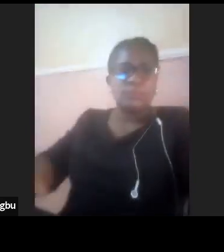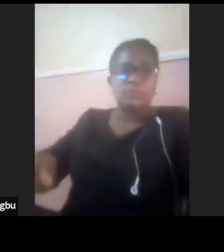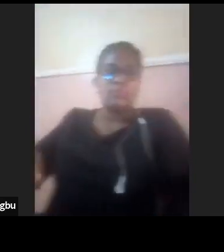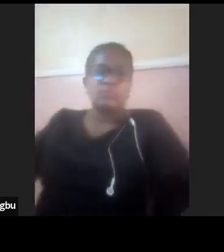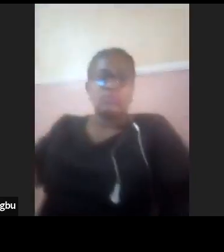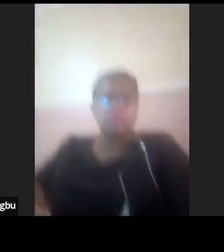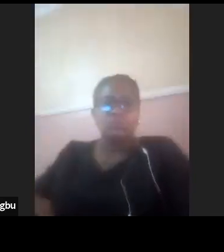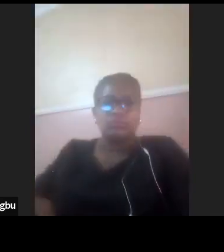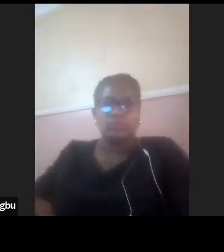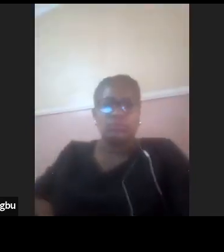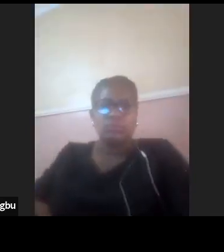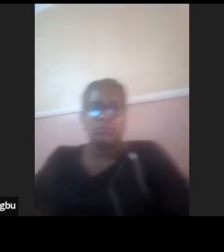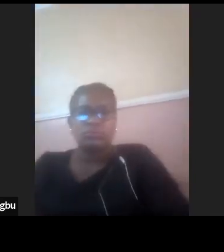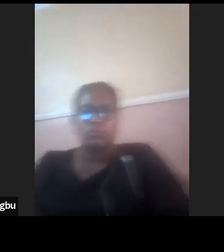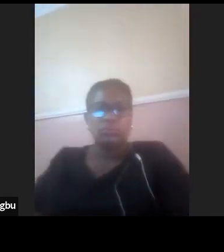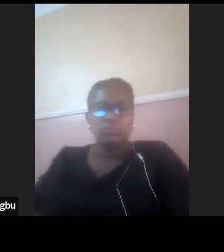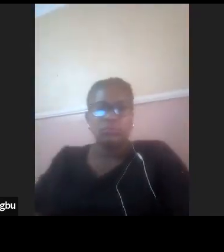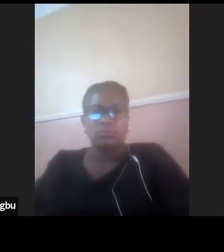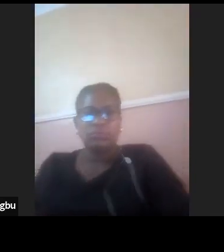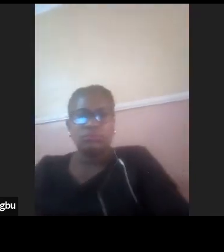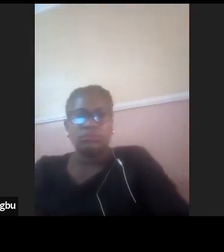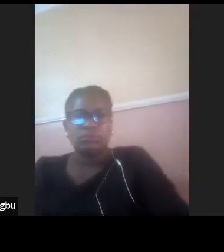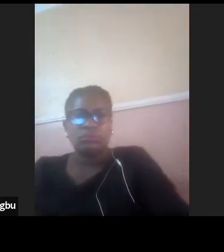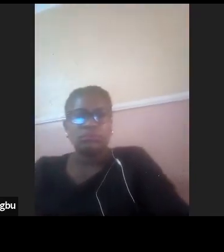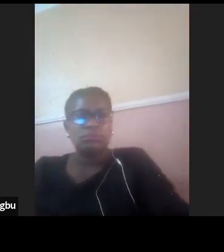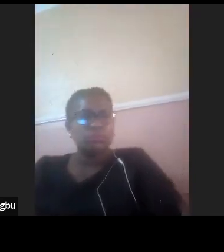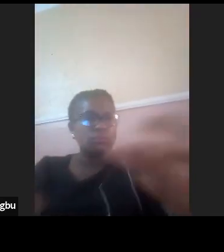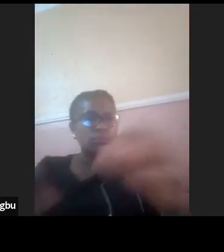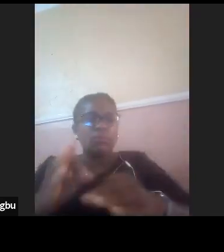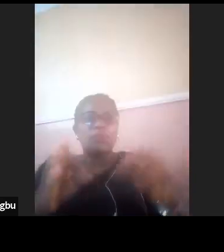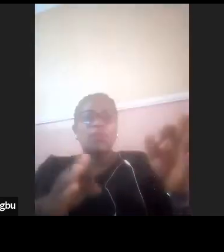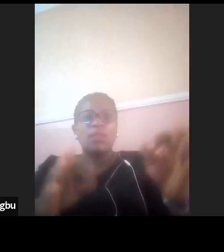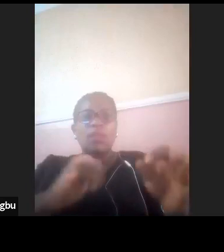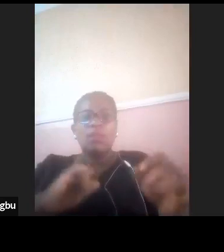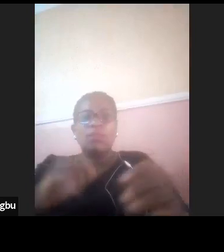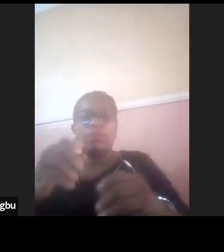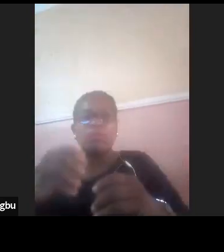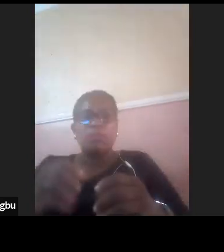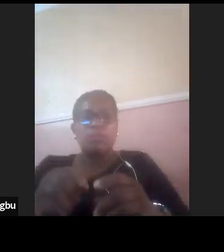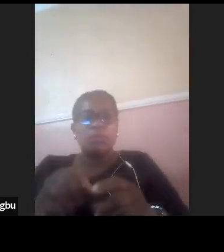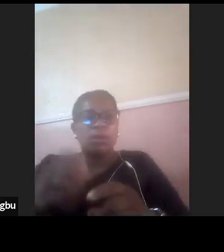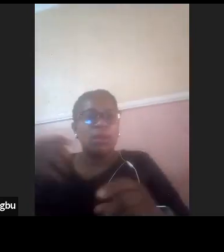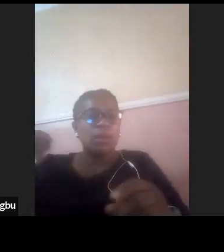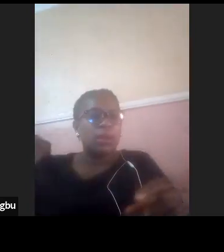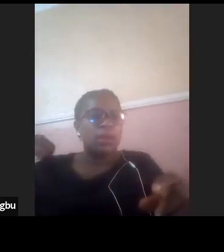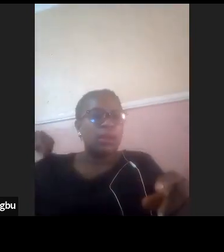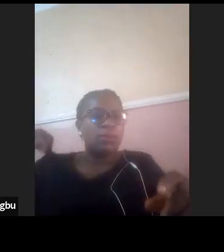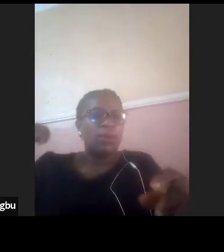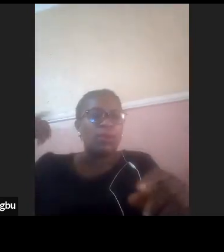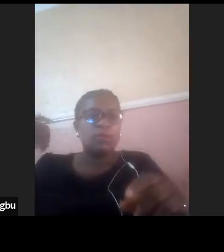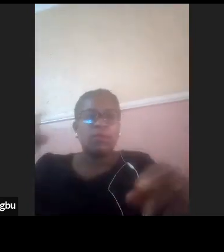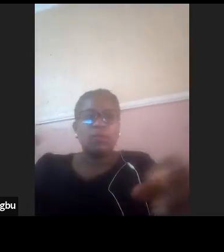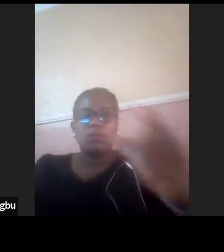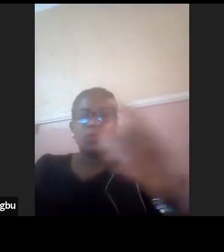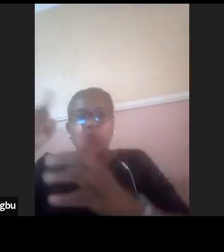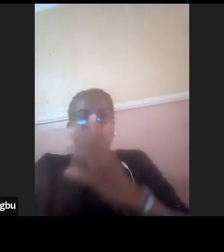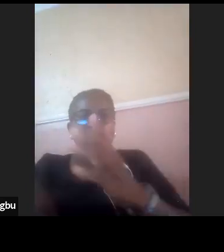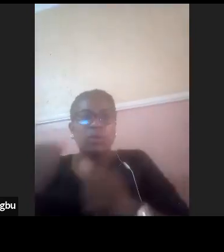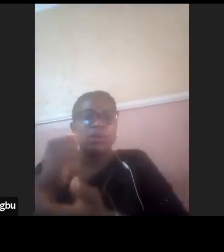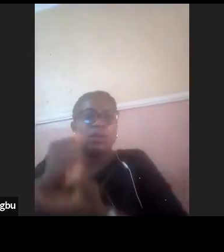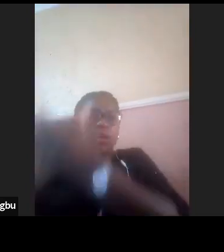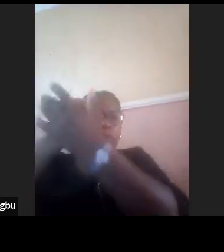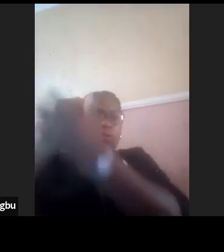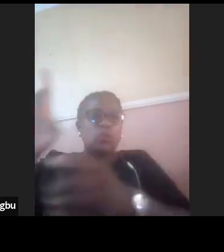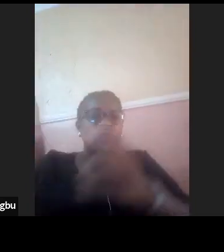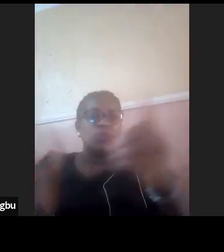for the next session? What help do I need? what help do